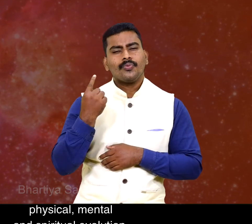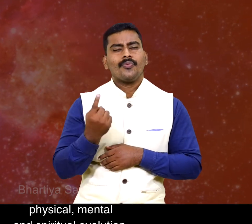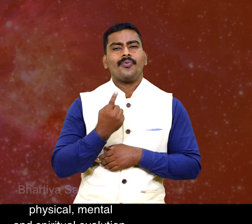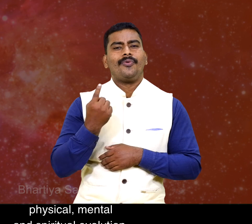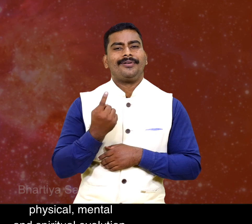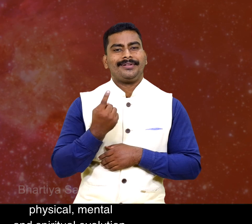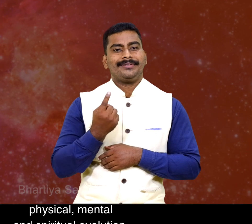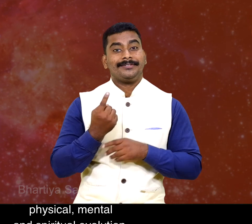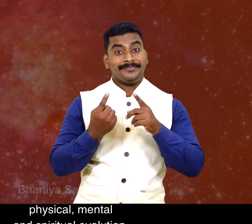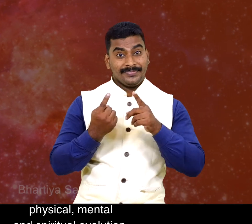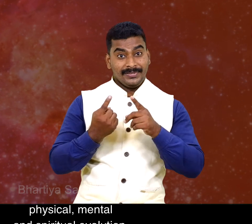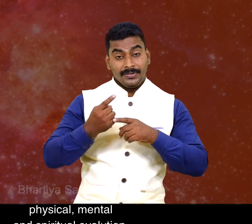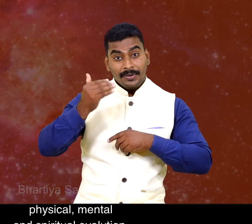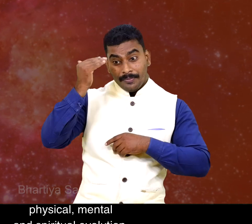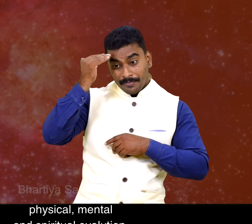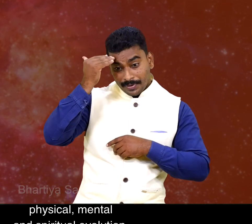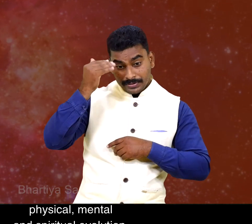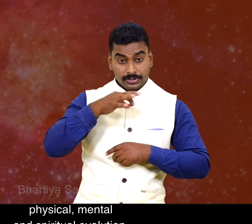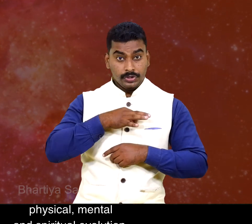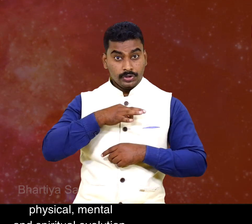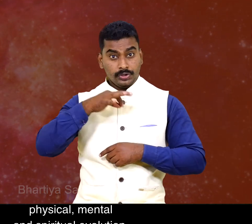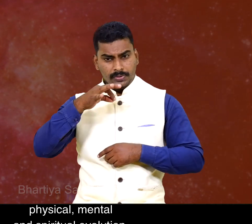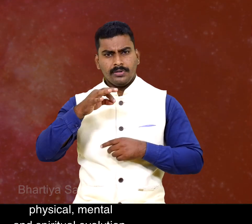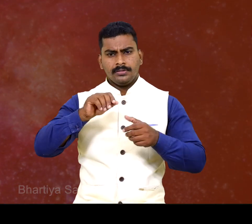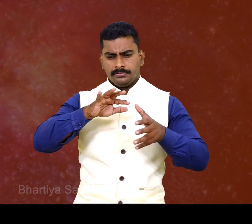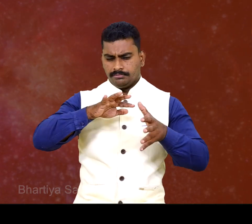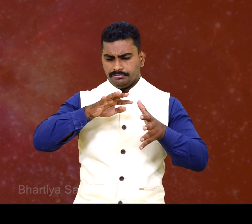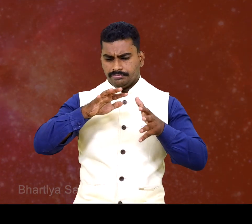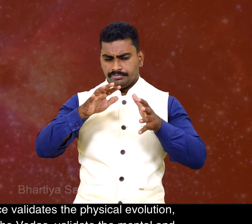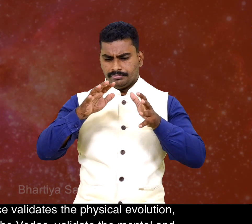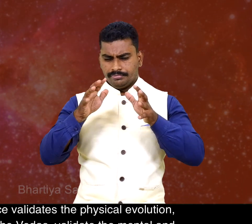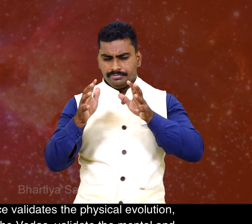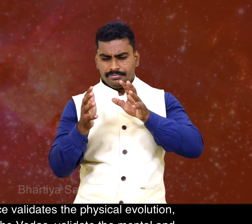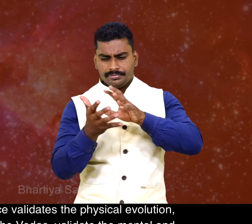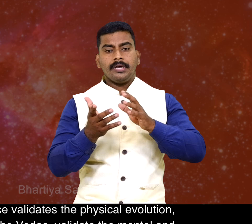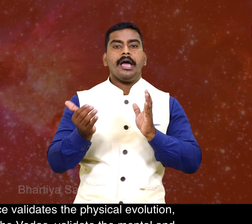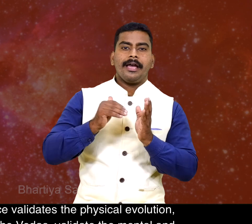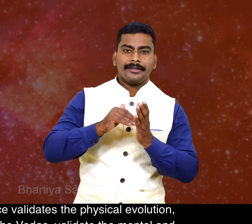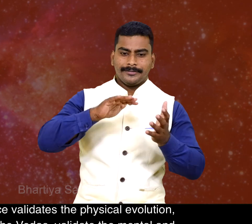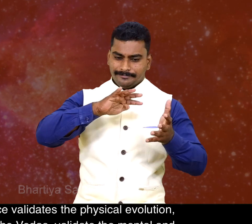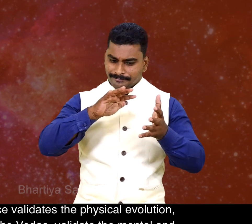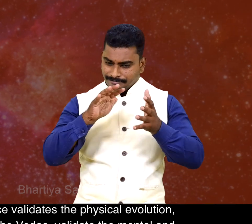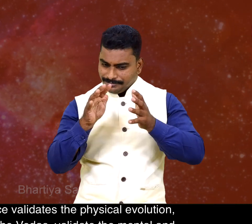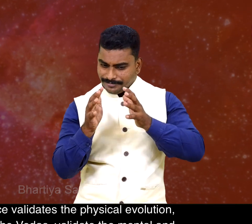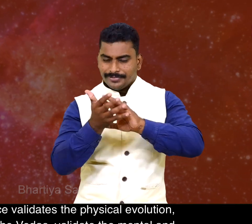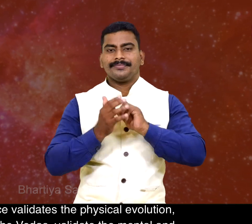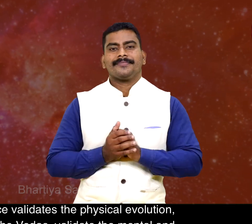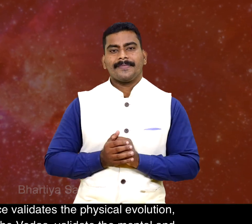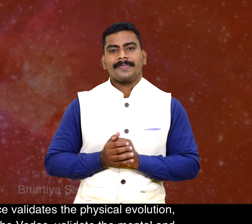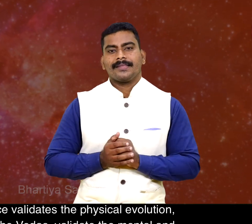physical, mental, and spiritual evolution. Science validates the physical evolution, while